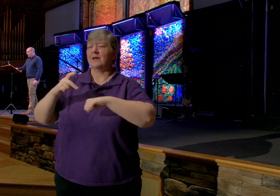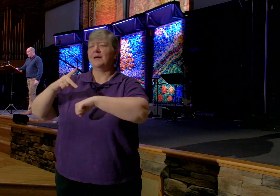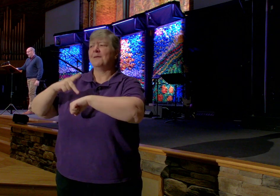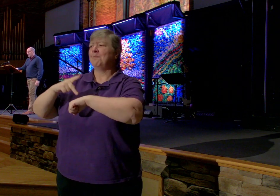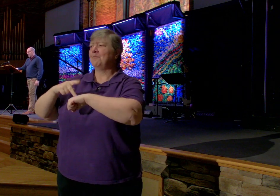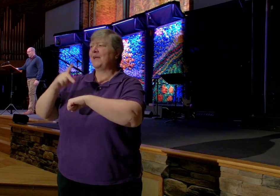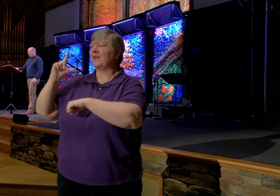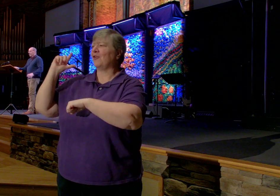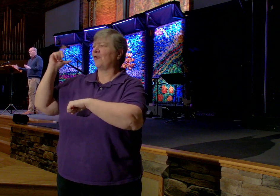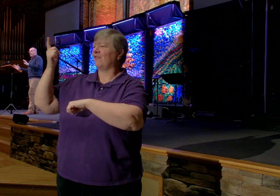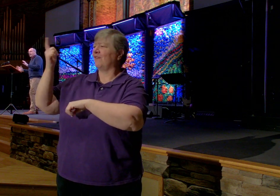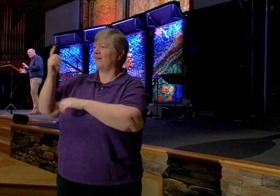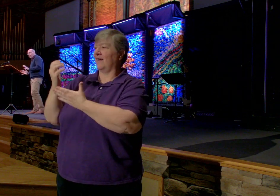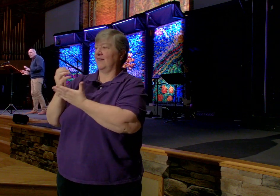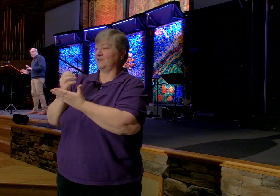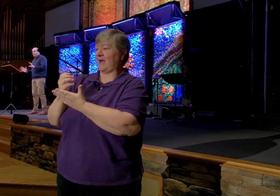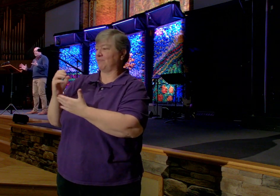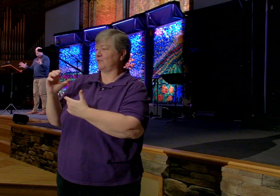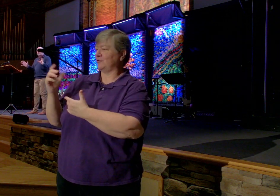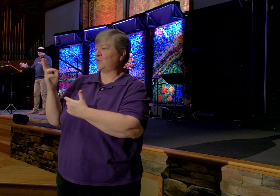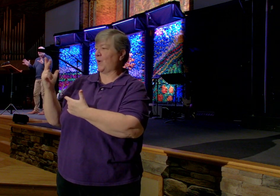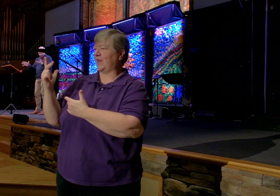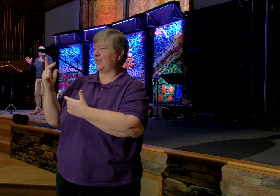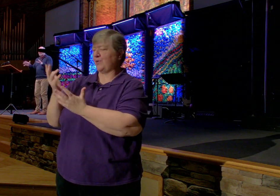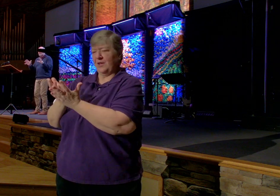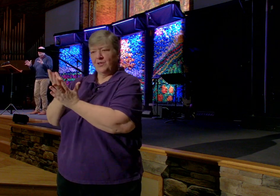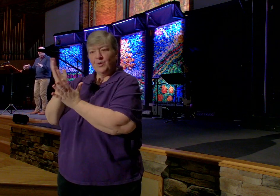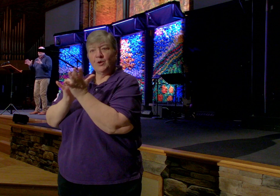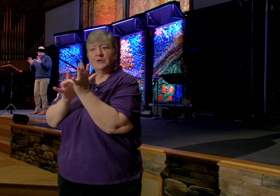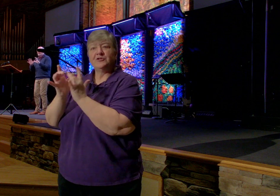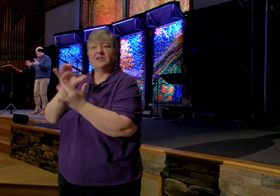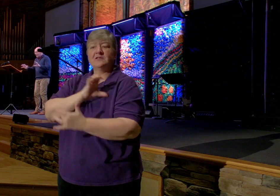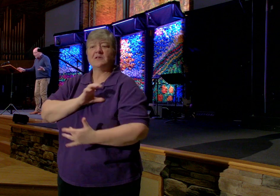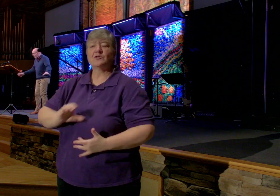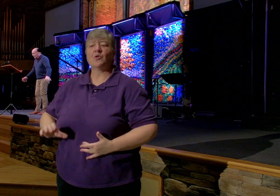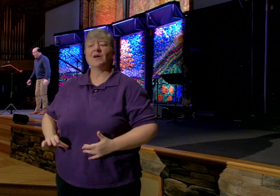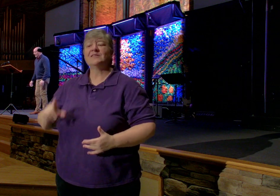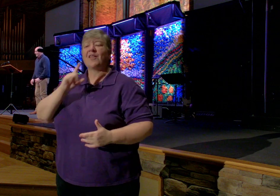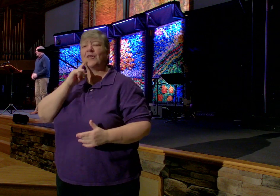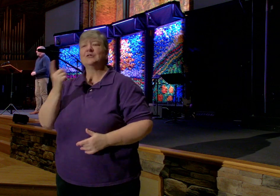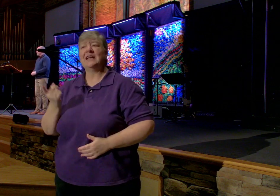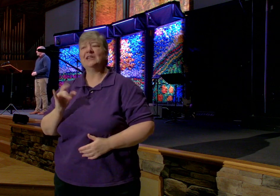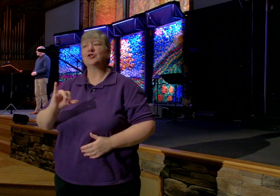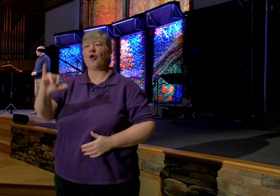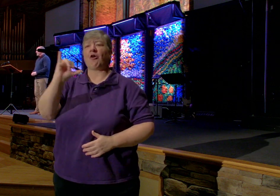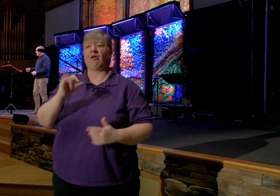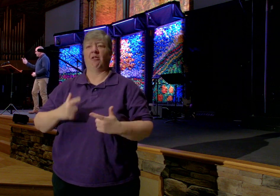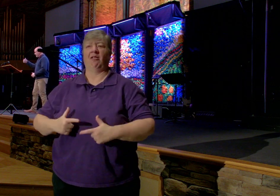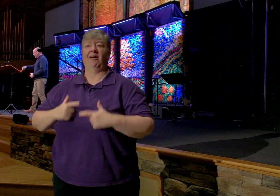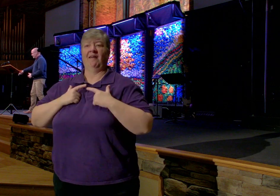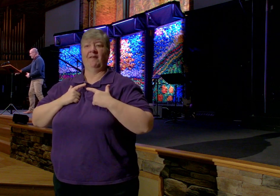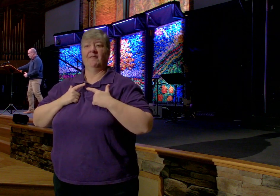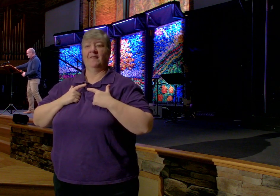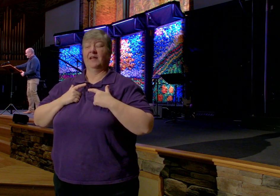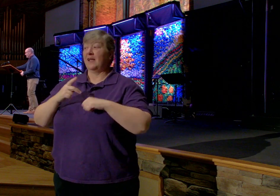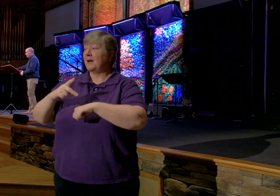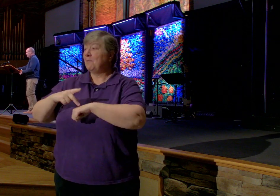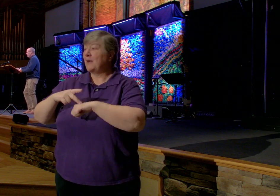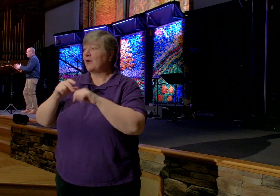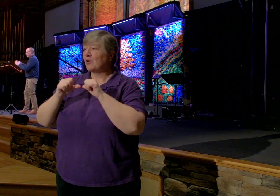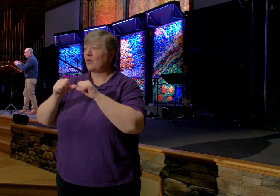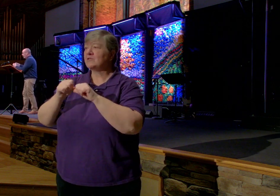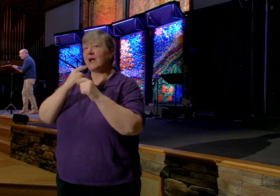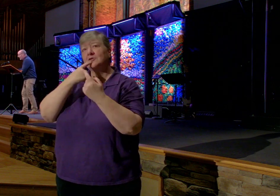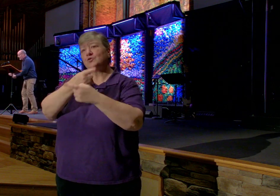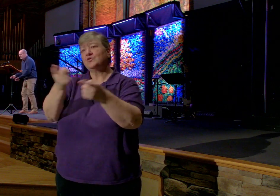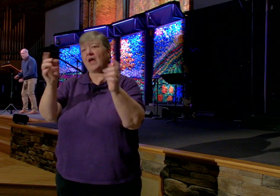it later in his sermon in Acts 23, about through Jesus Christ, there is eternal life. And then Peter goes